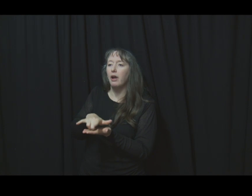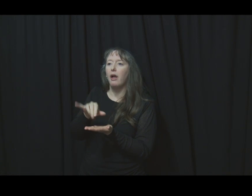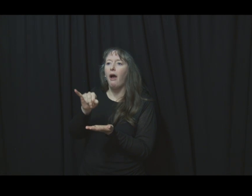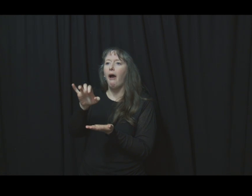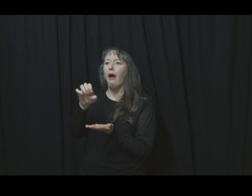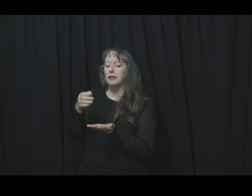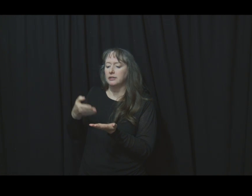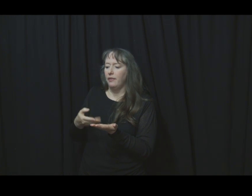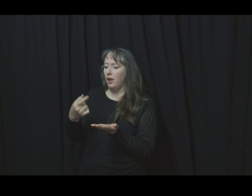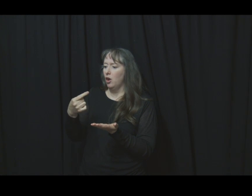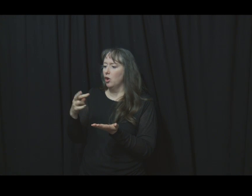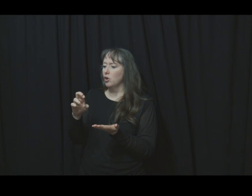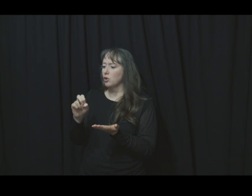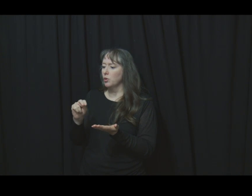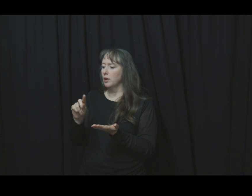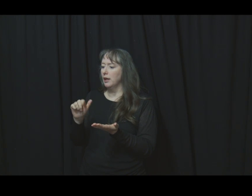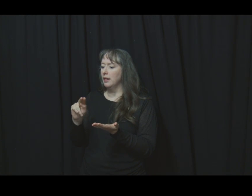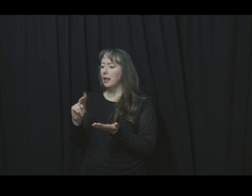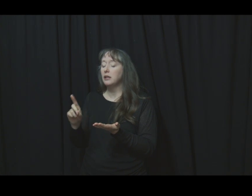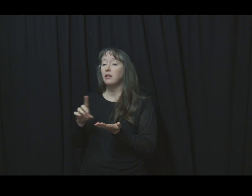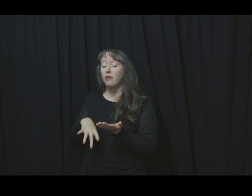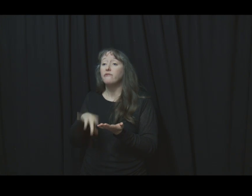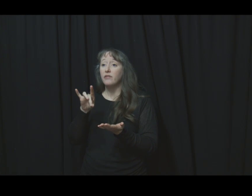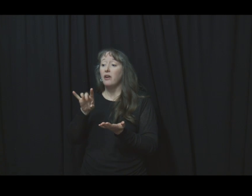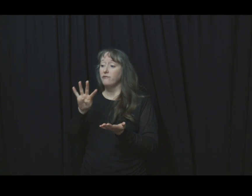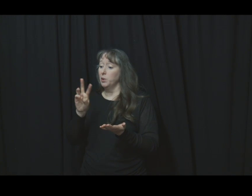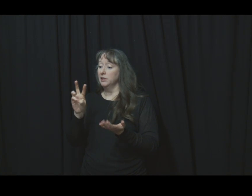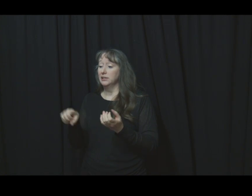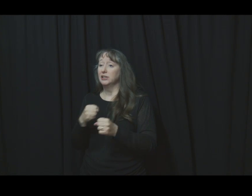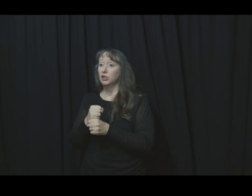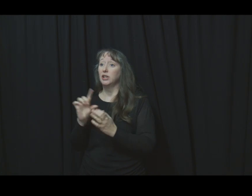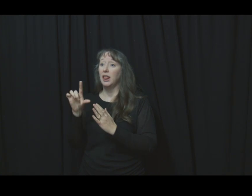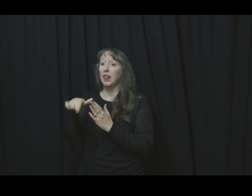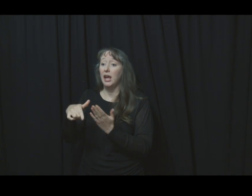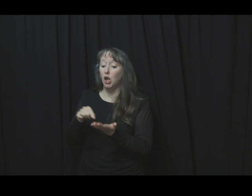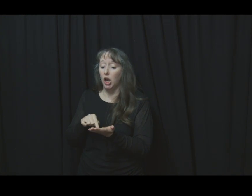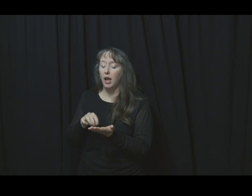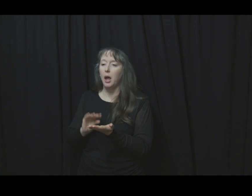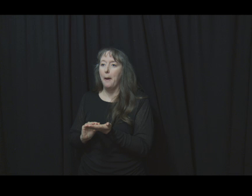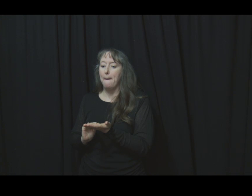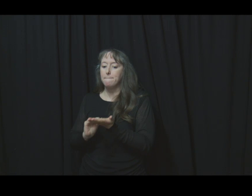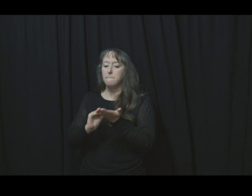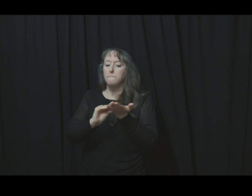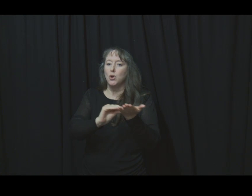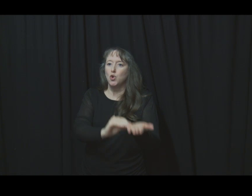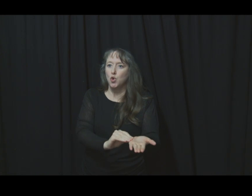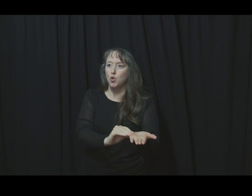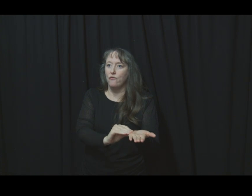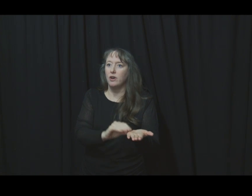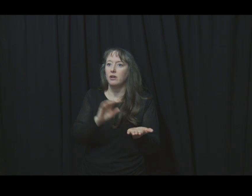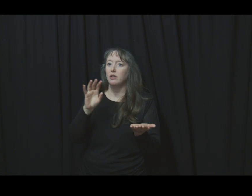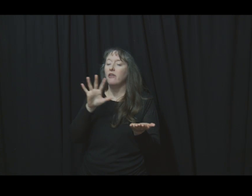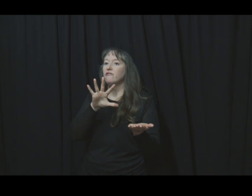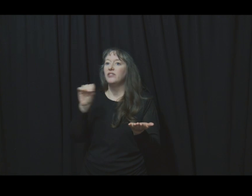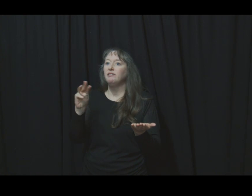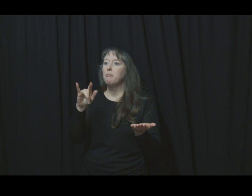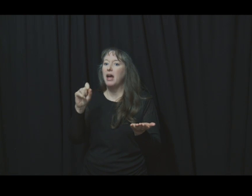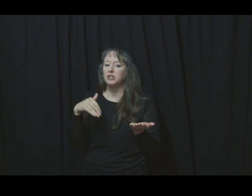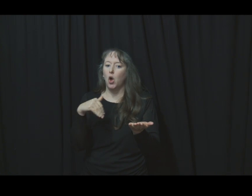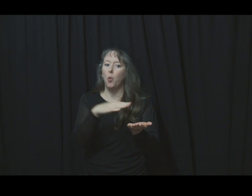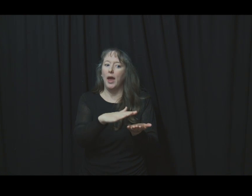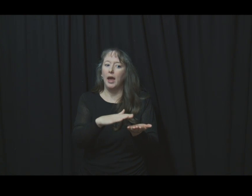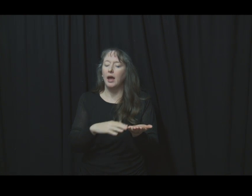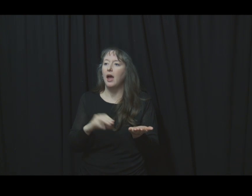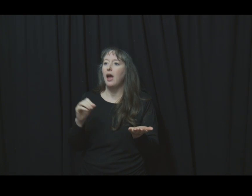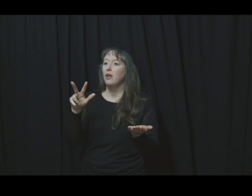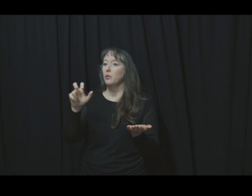them, 46 years later, I think it was, 3 miles away from the original location with 250 feet of ice buried on top of them. So ice can